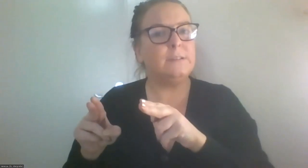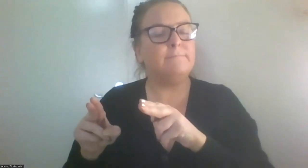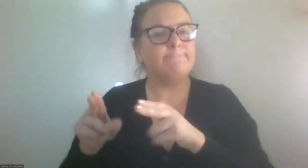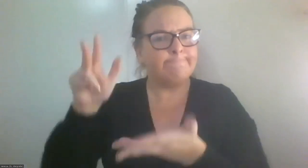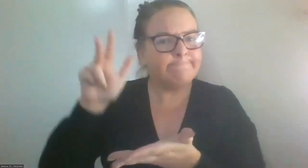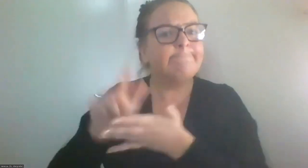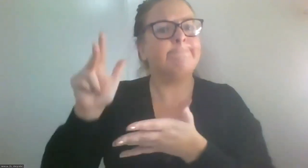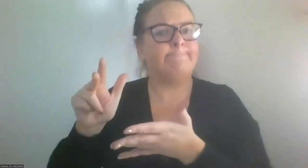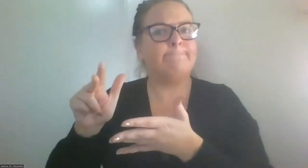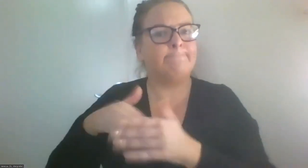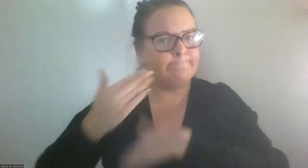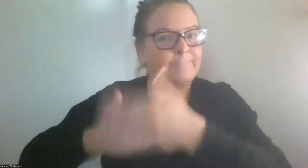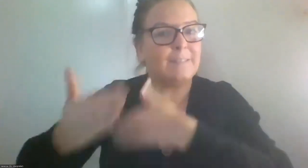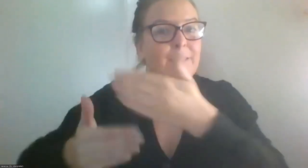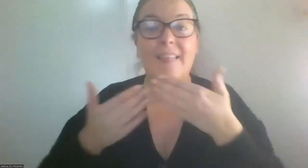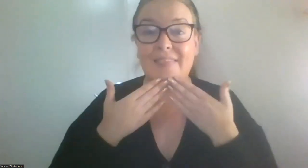Thank you.